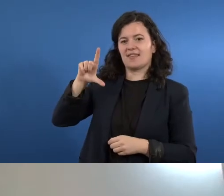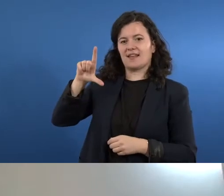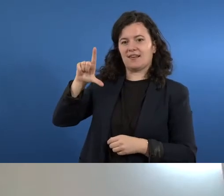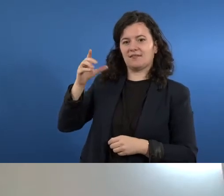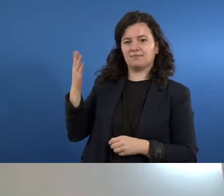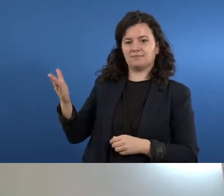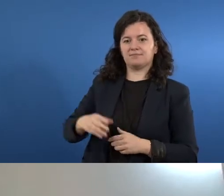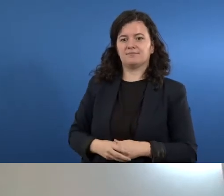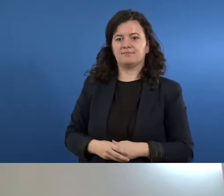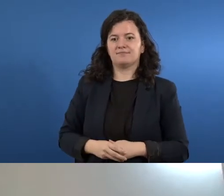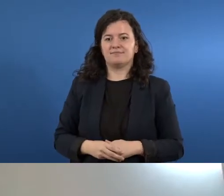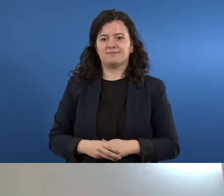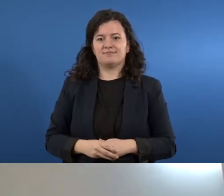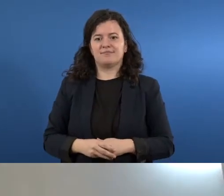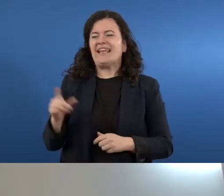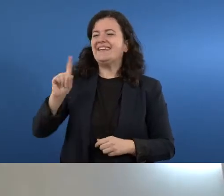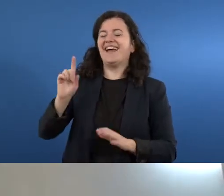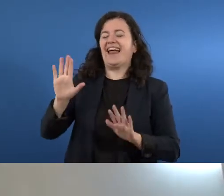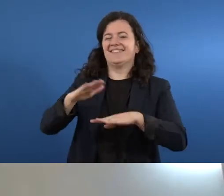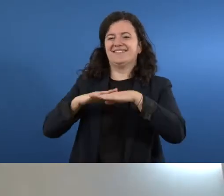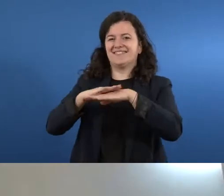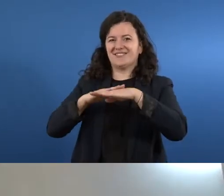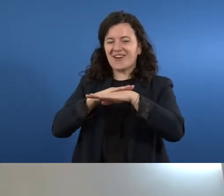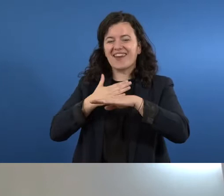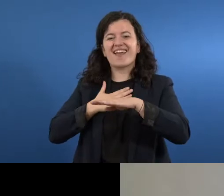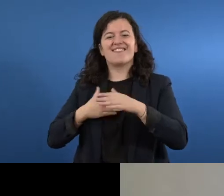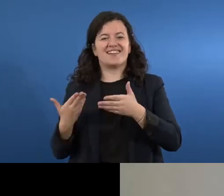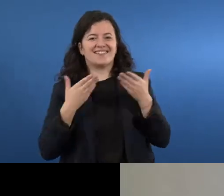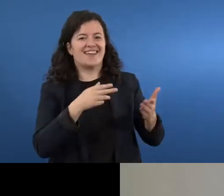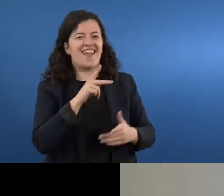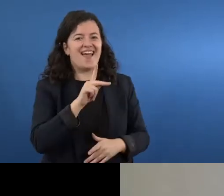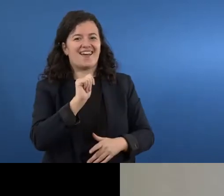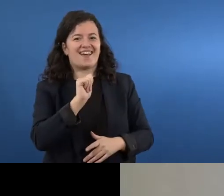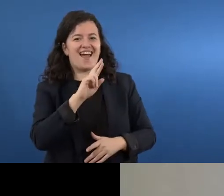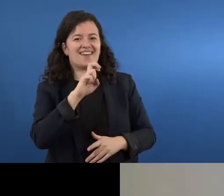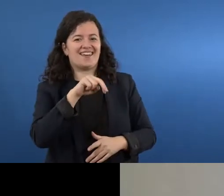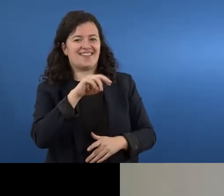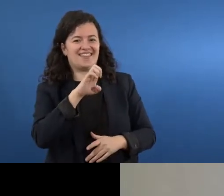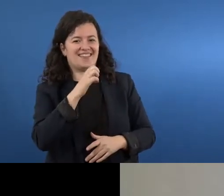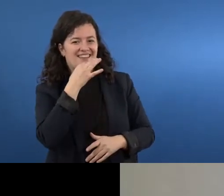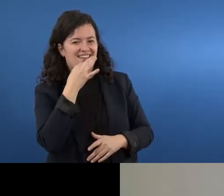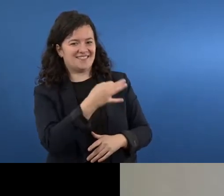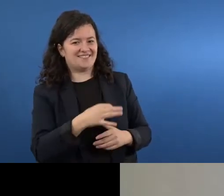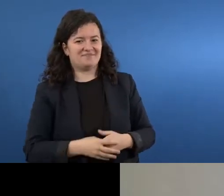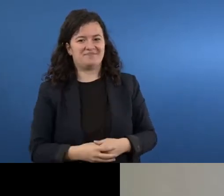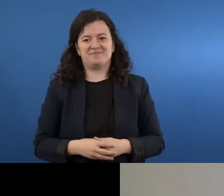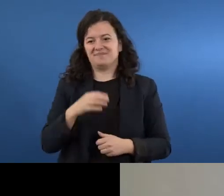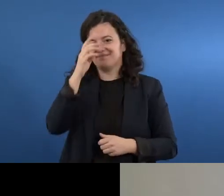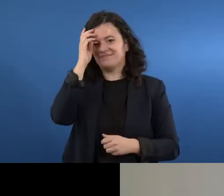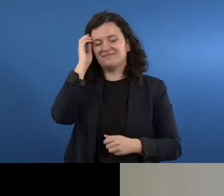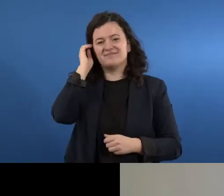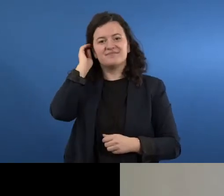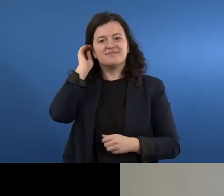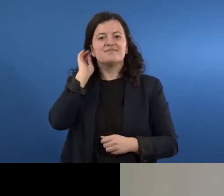I actually wanted to start with Karine. Karine,